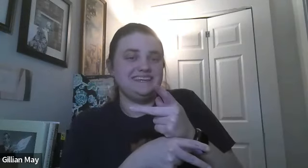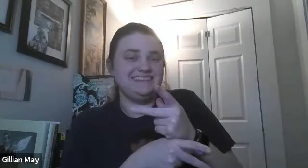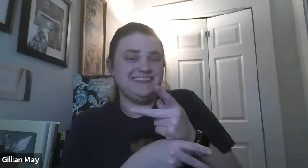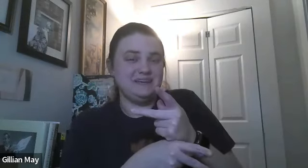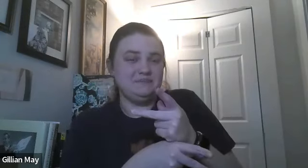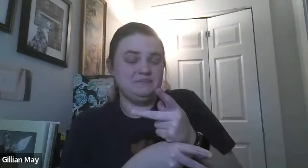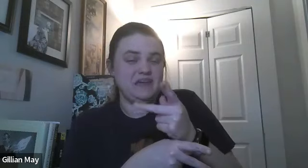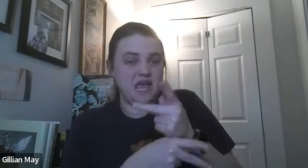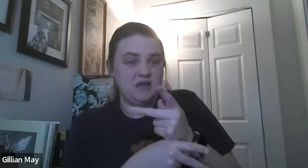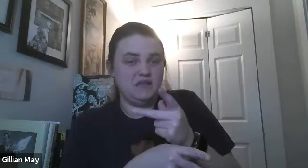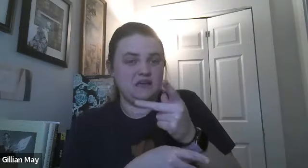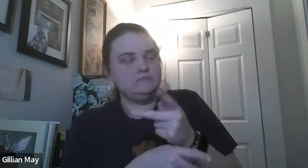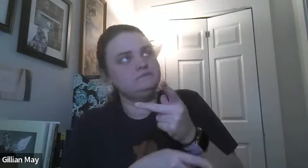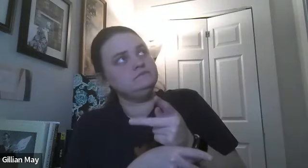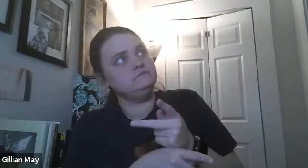saying like